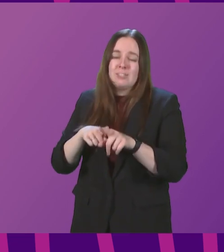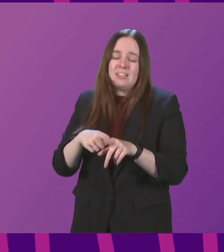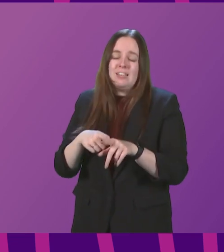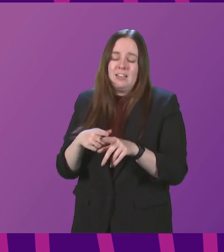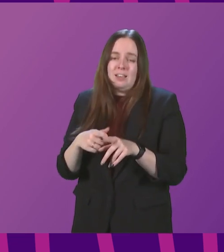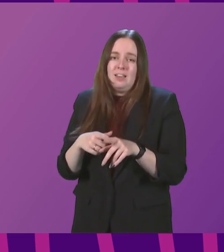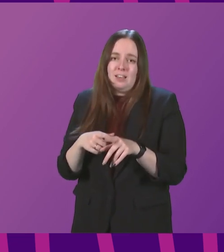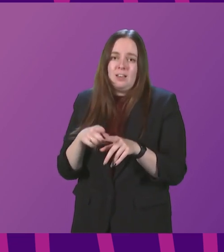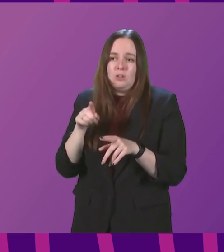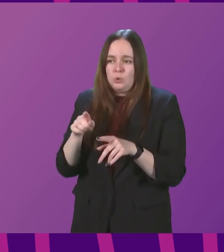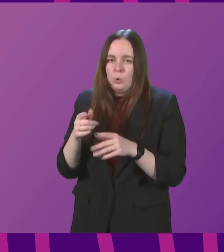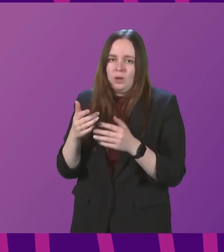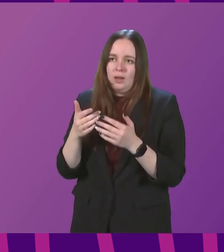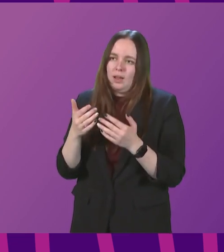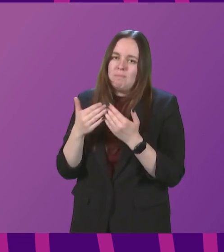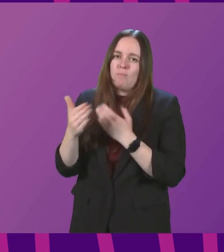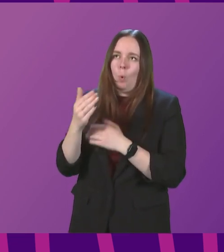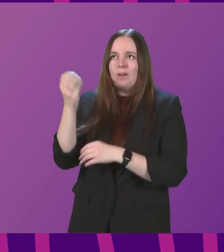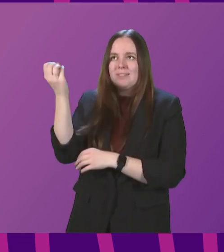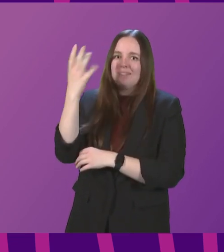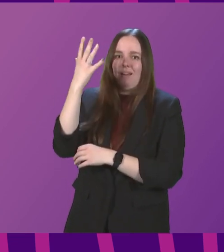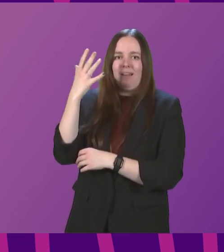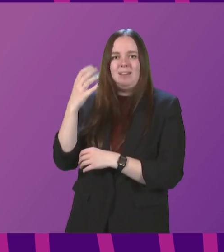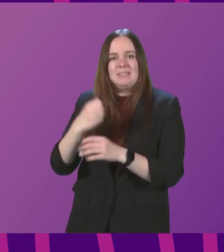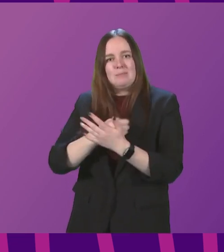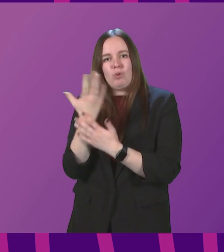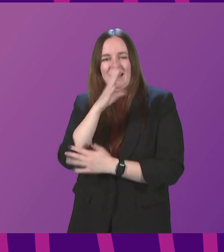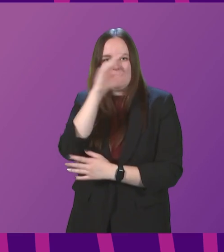metaphorically speaking, to a much sunnier spring and summer.